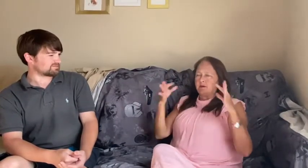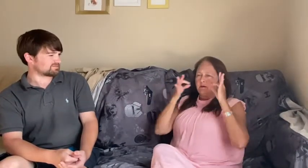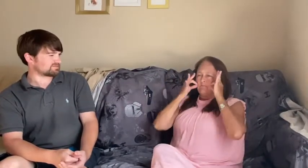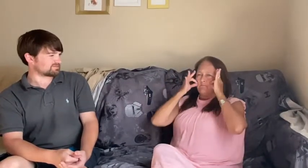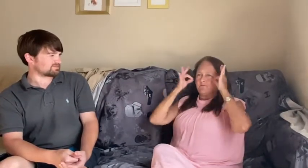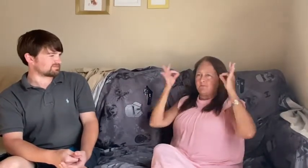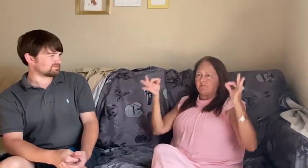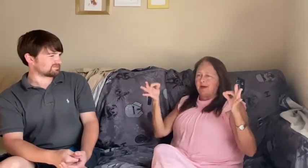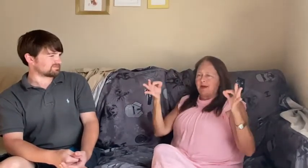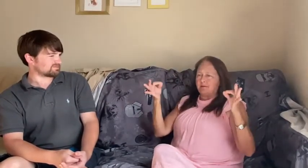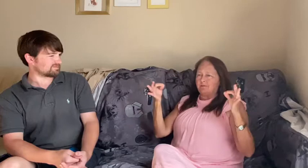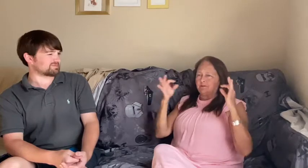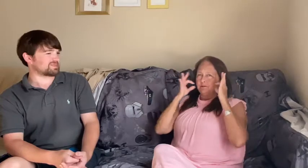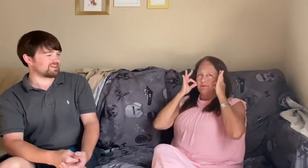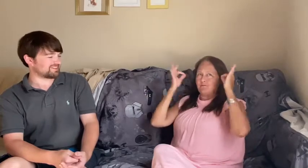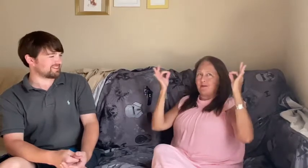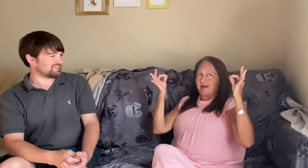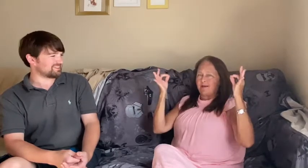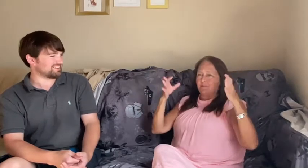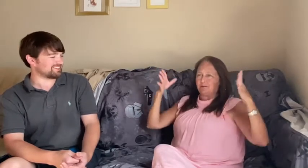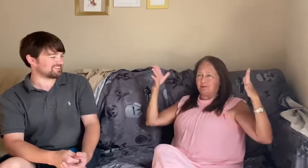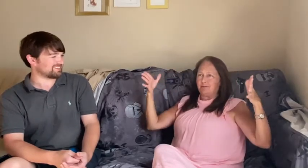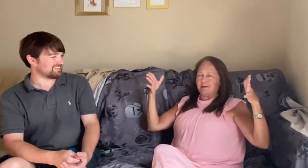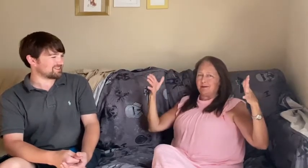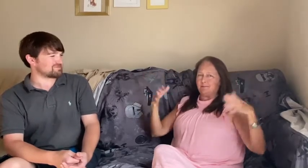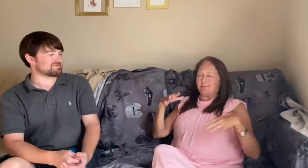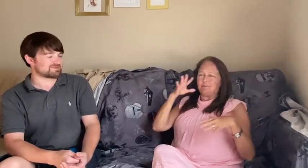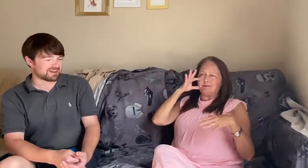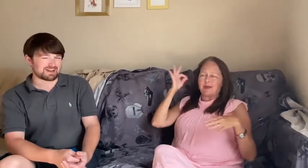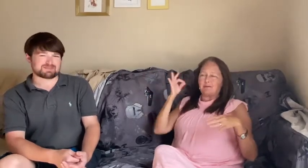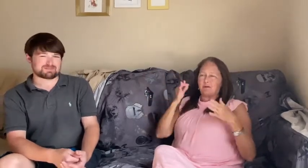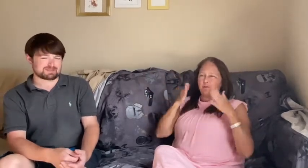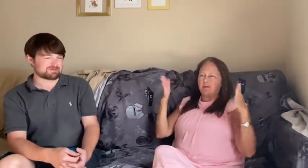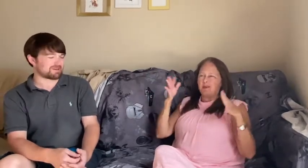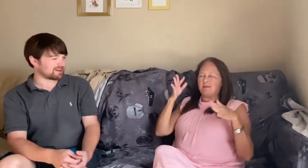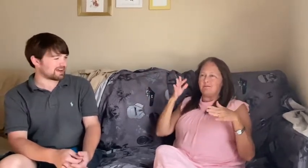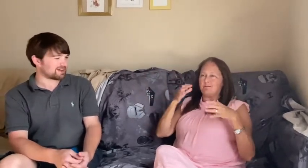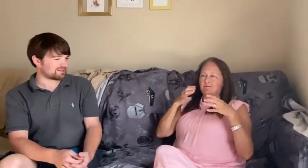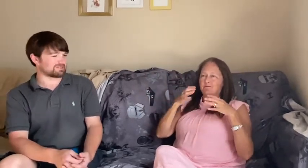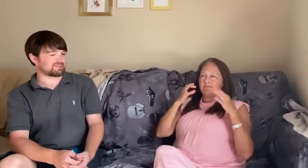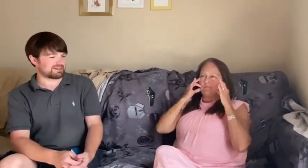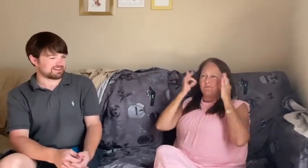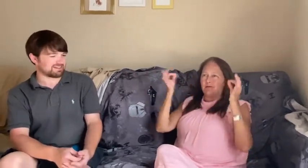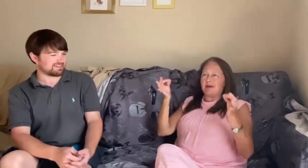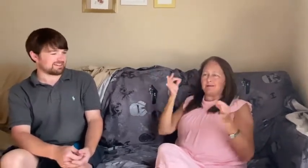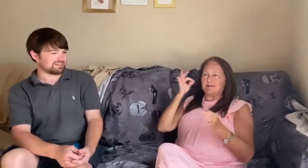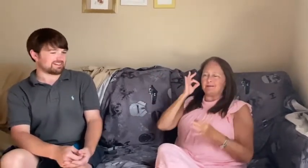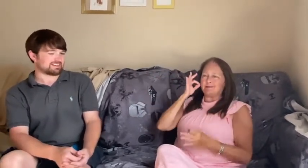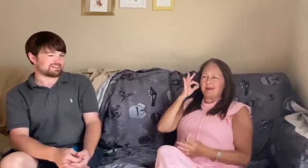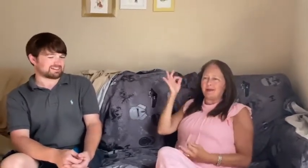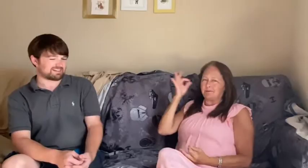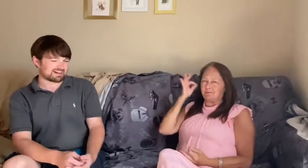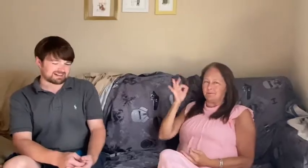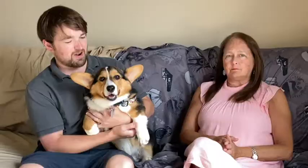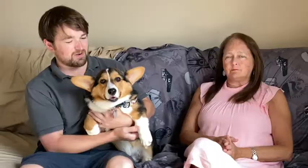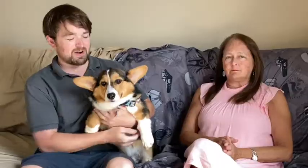big fat. This is fat and this is big. Okay. Cat. Big fat cat. Okay. Fat cat. Got it. All right.